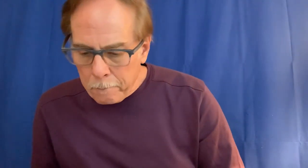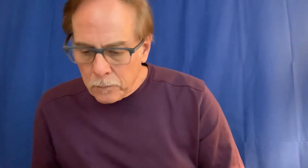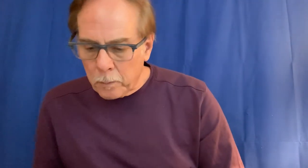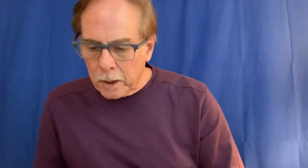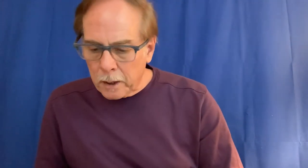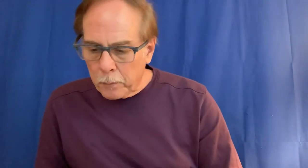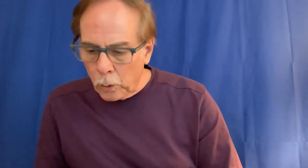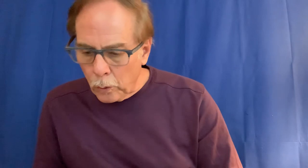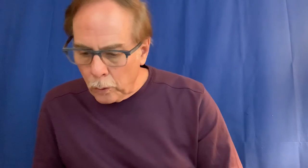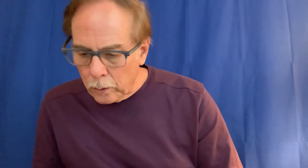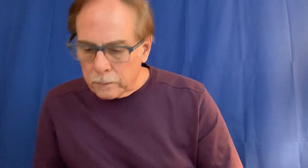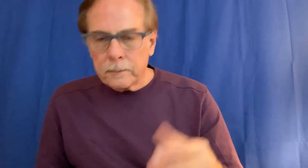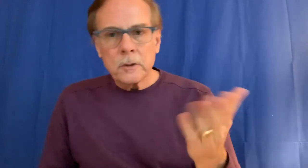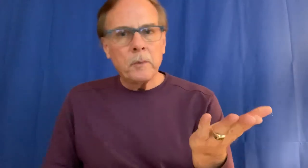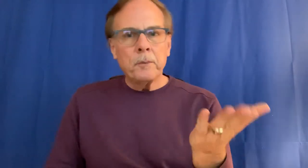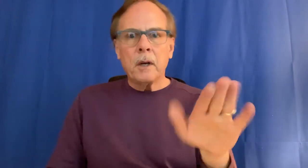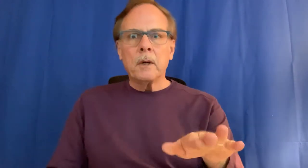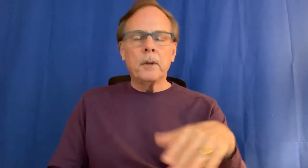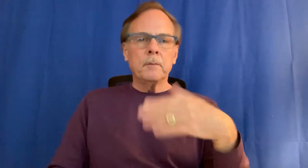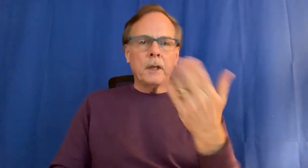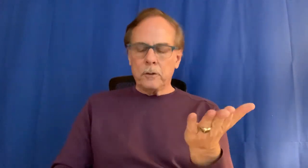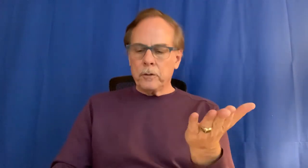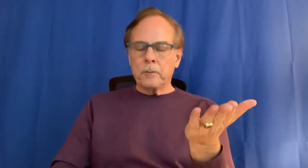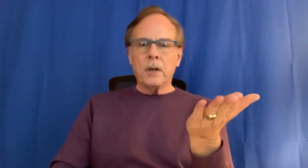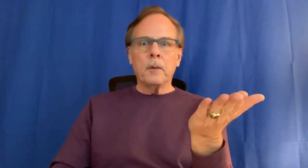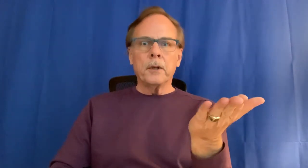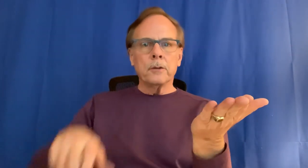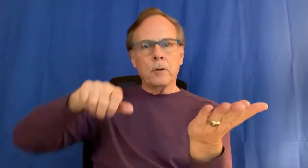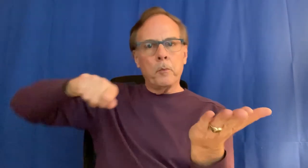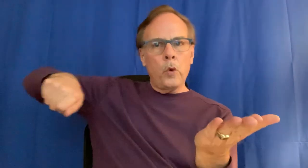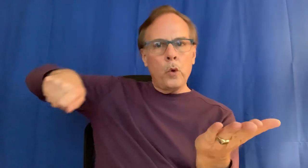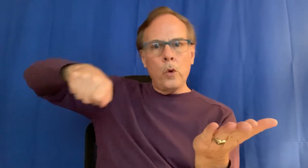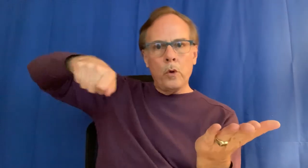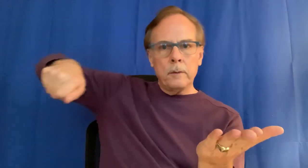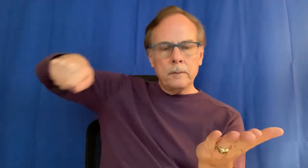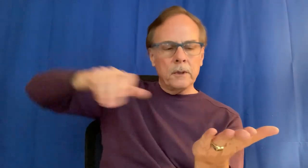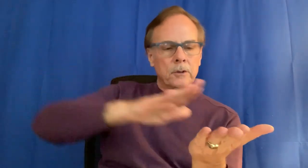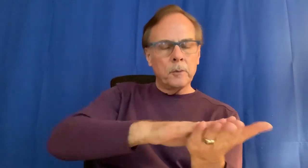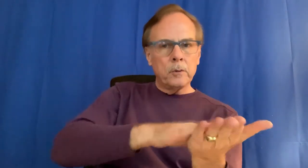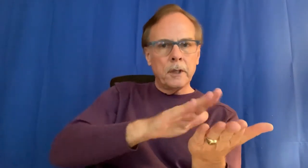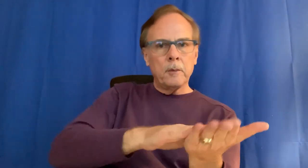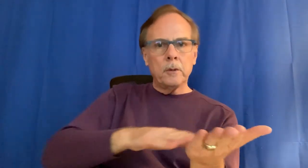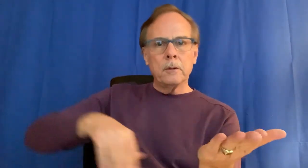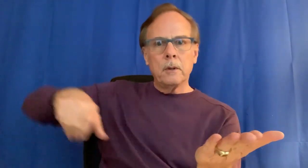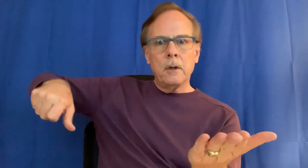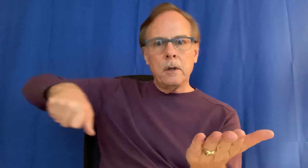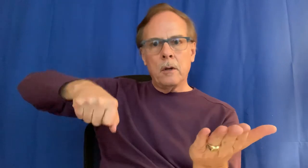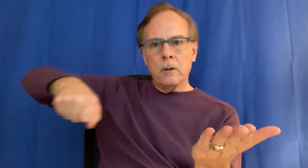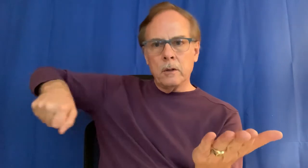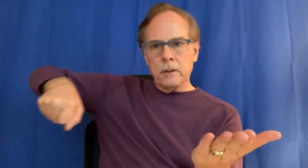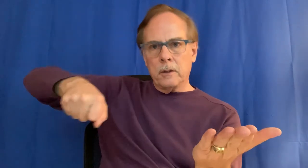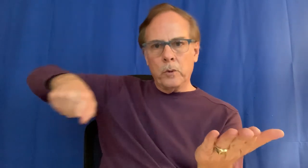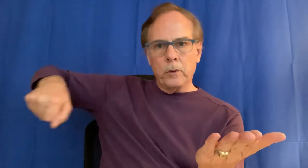To play pool, could be palm up, palm down, they're showing palm up here, so pool. That's the pool table. That's the pool cue.